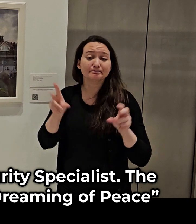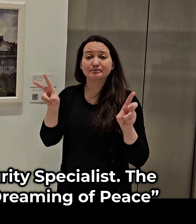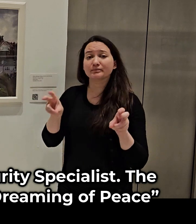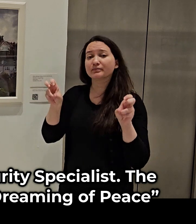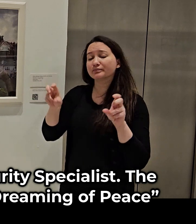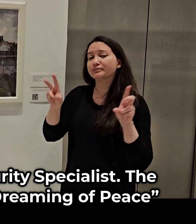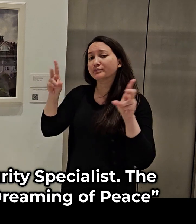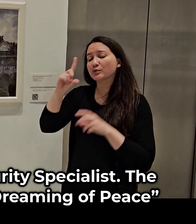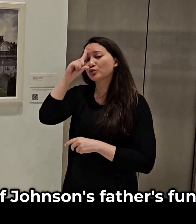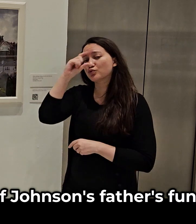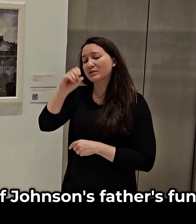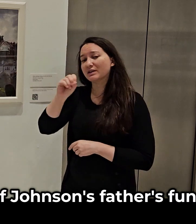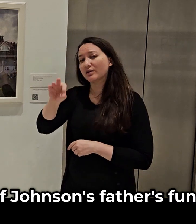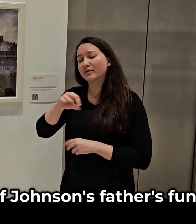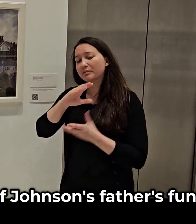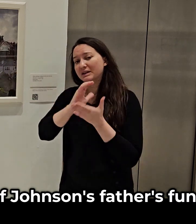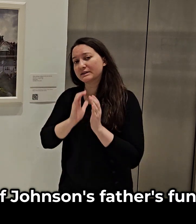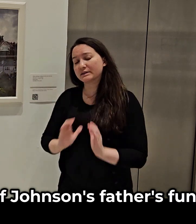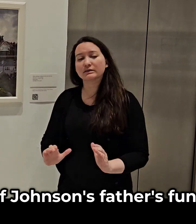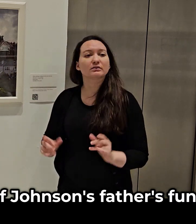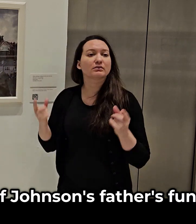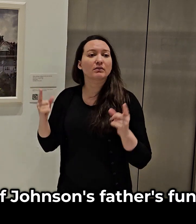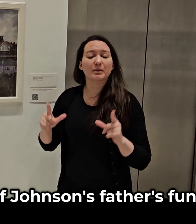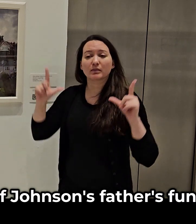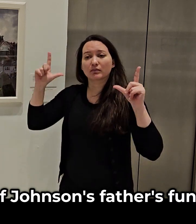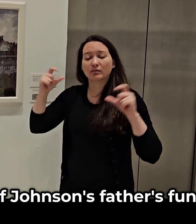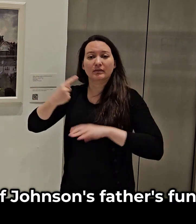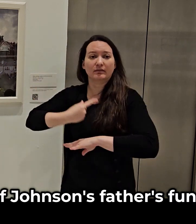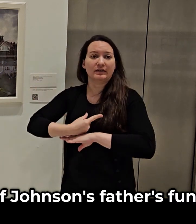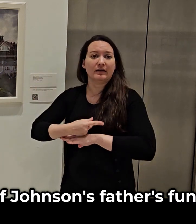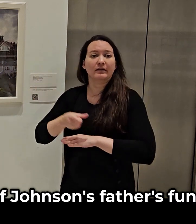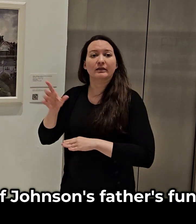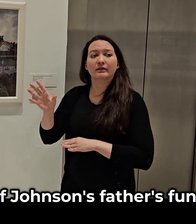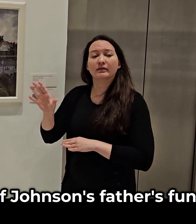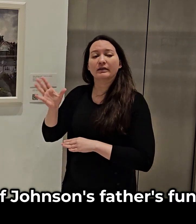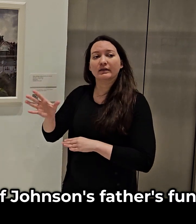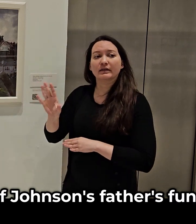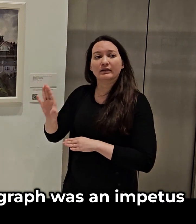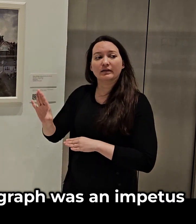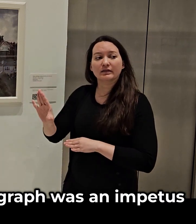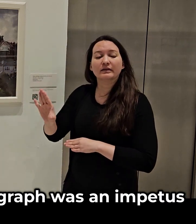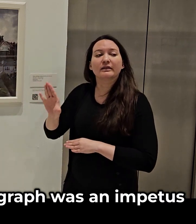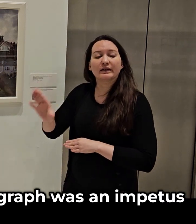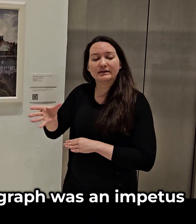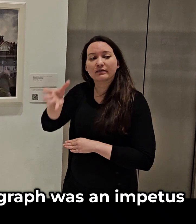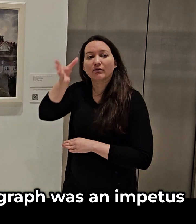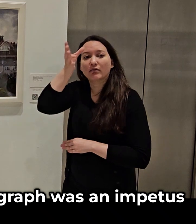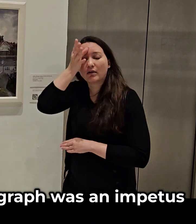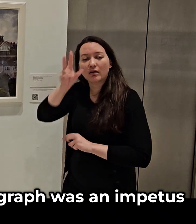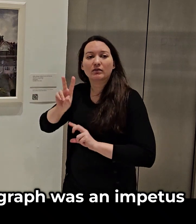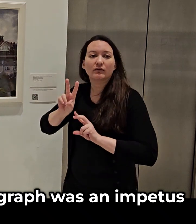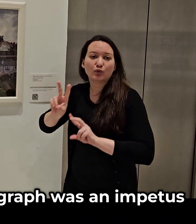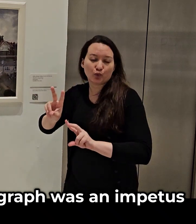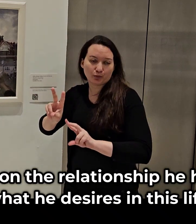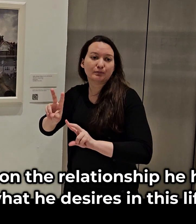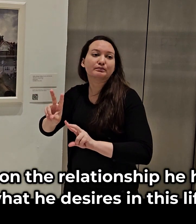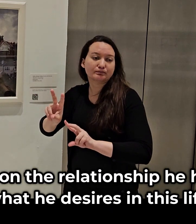of Peace was taken on the day of Johnson's father's funeral. Taking the photograph was an impetus for Johnson